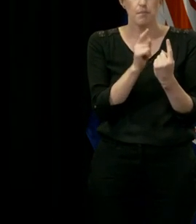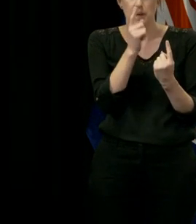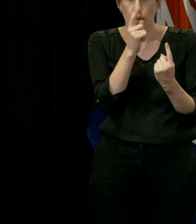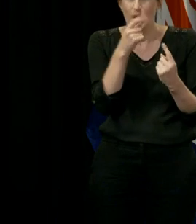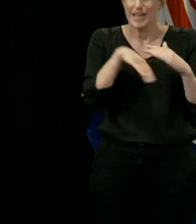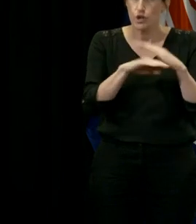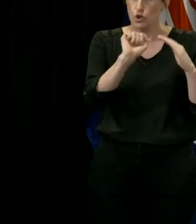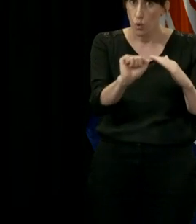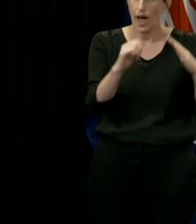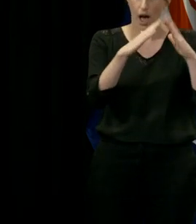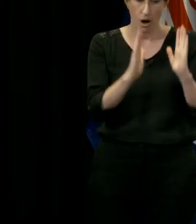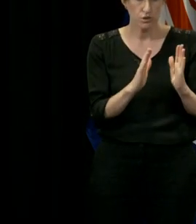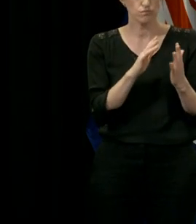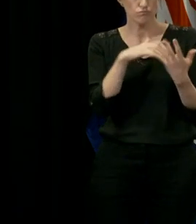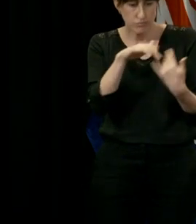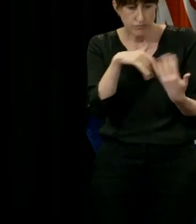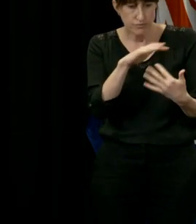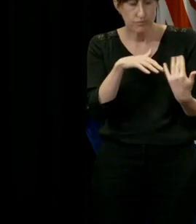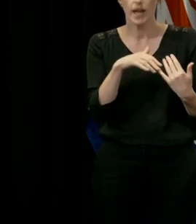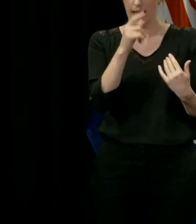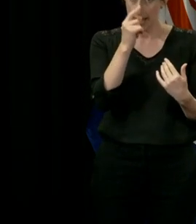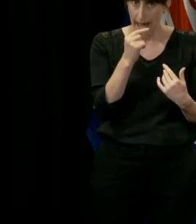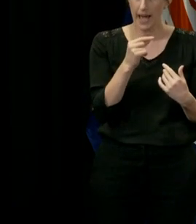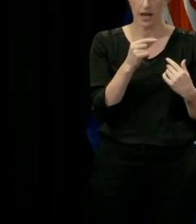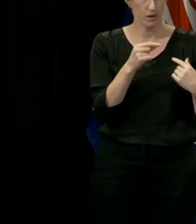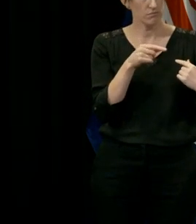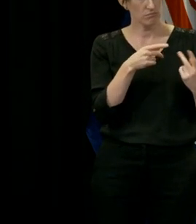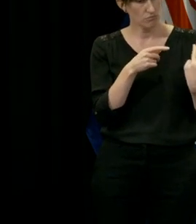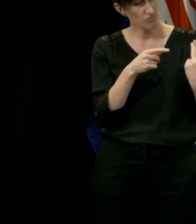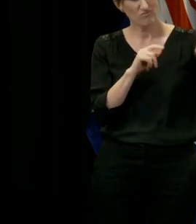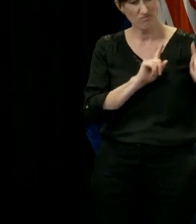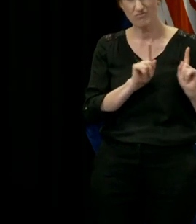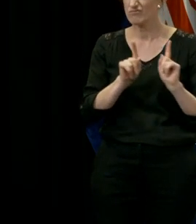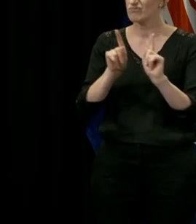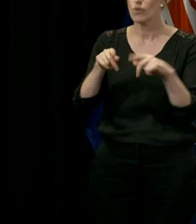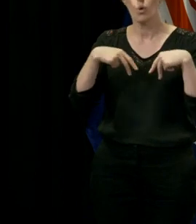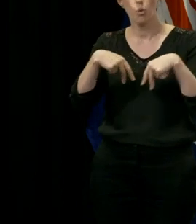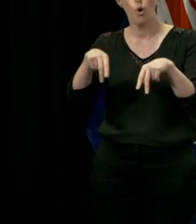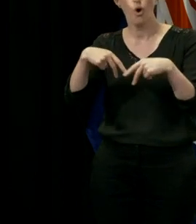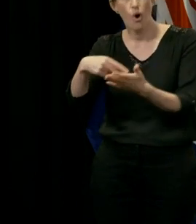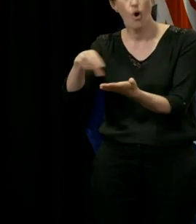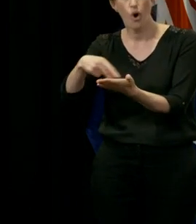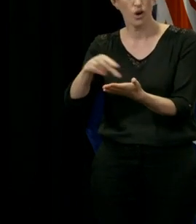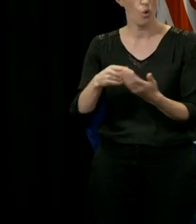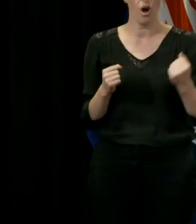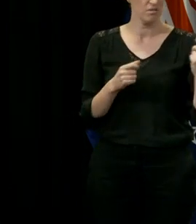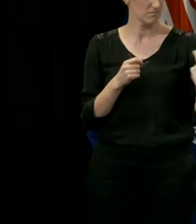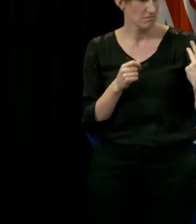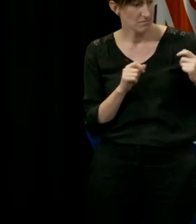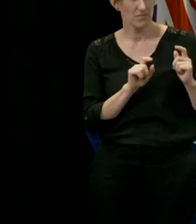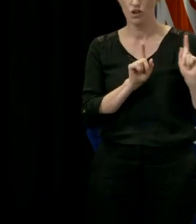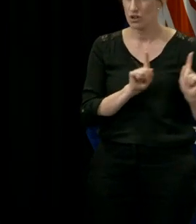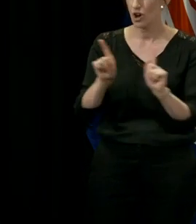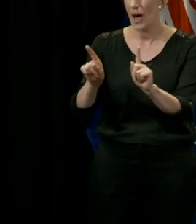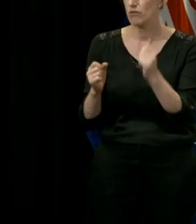the people you can spend time with for your walks. If you want to go for a run, that is your bubble. You've